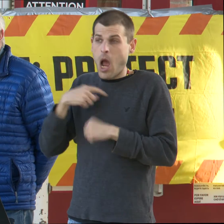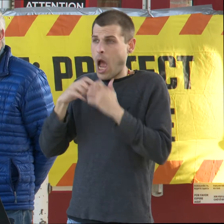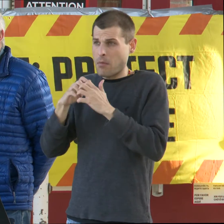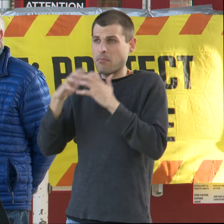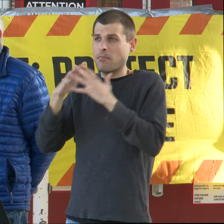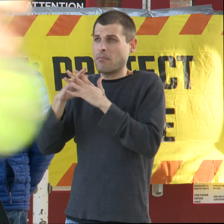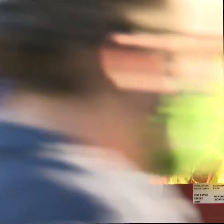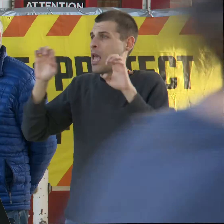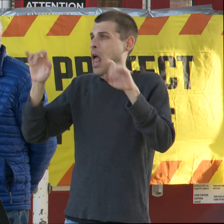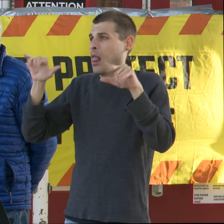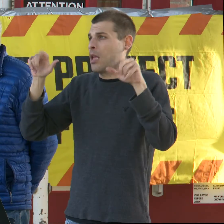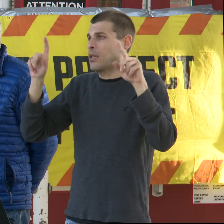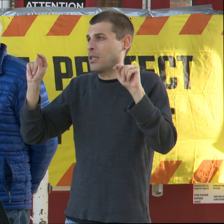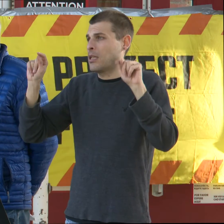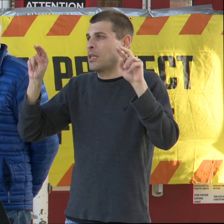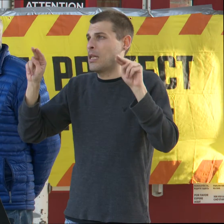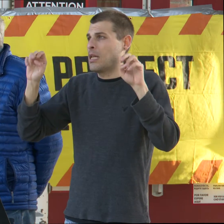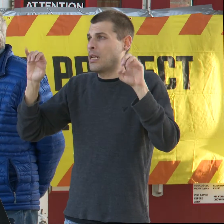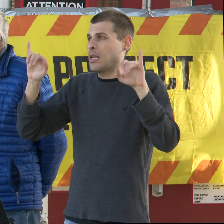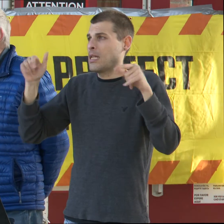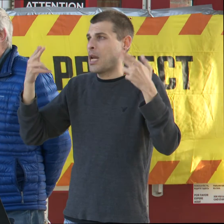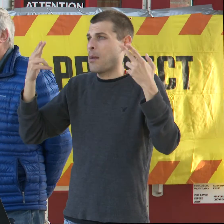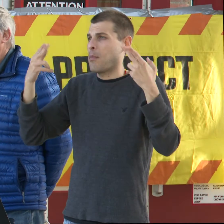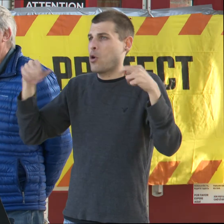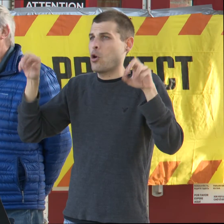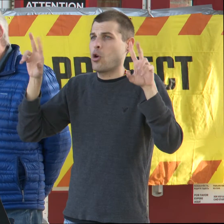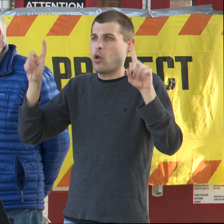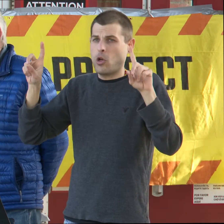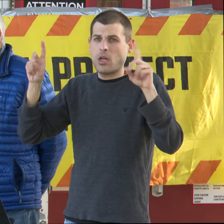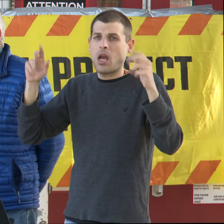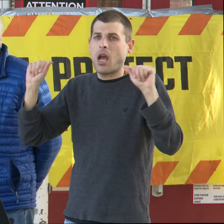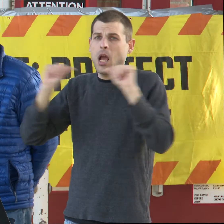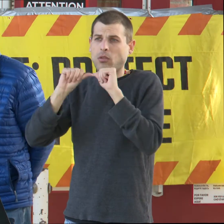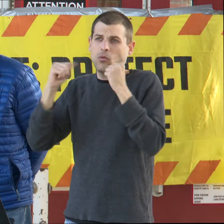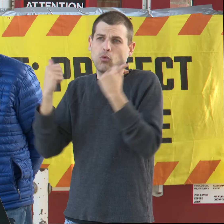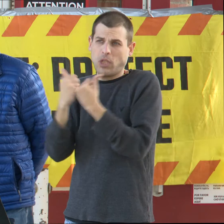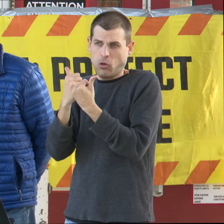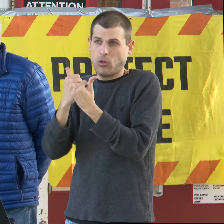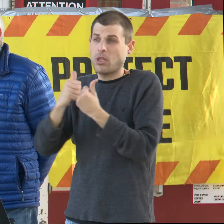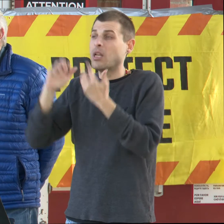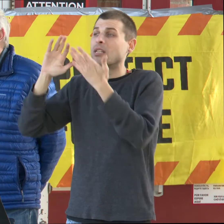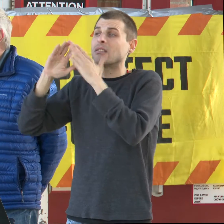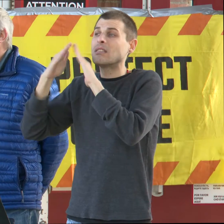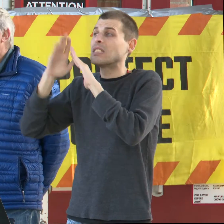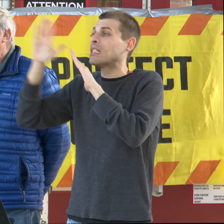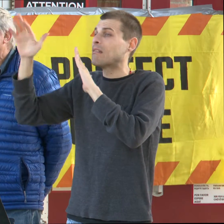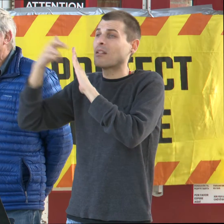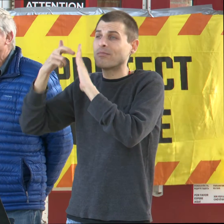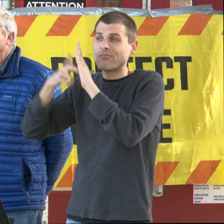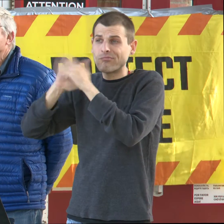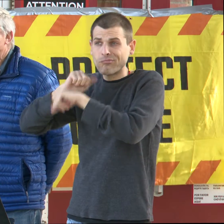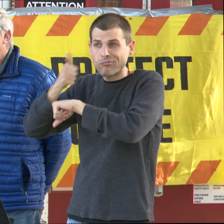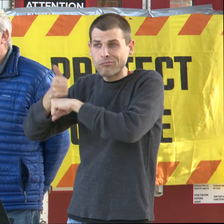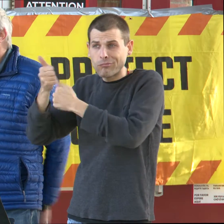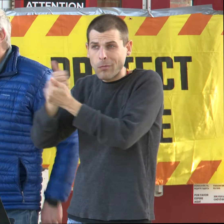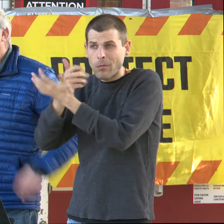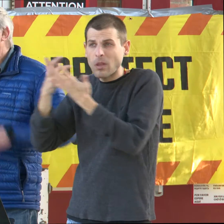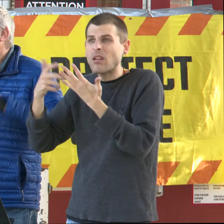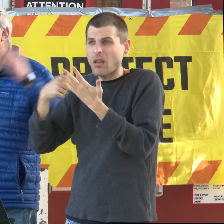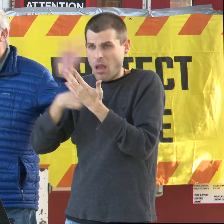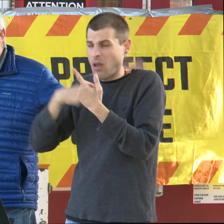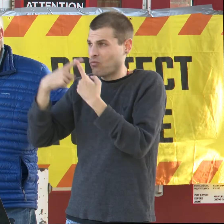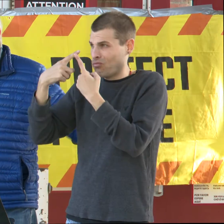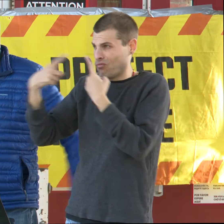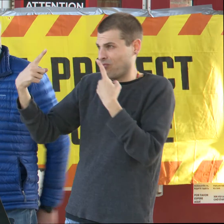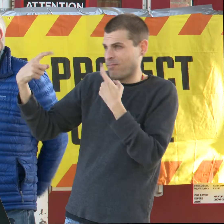Eliot Neighborhood Association to fight against city practices for the most part. And that led me to